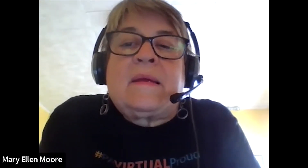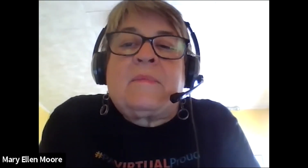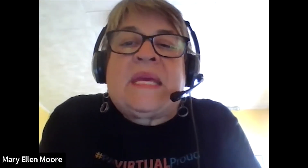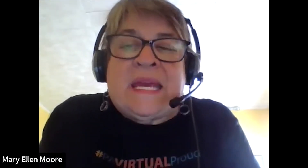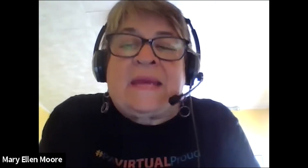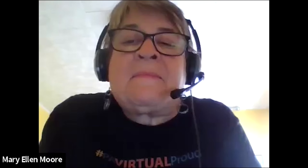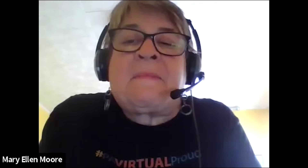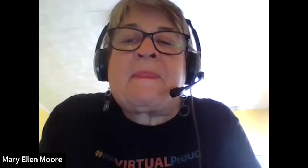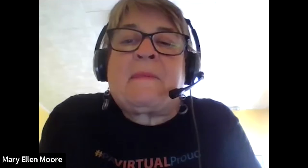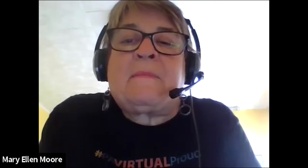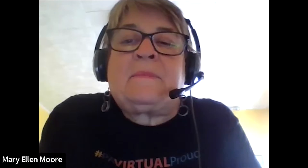E.